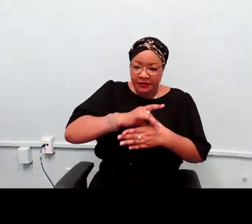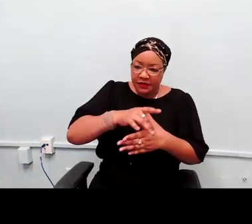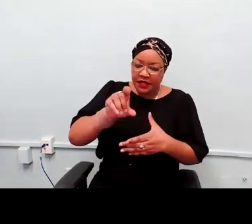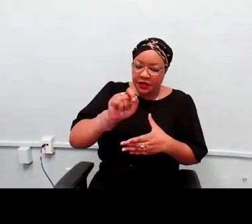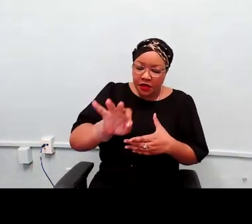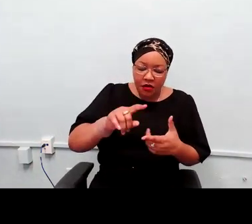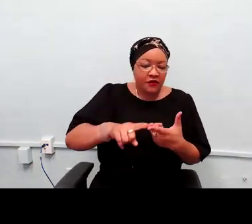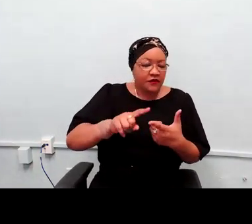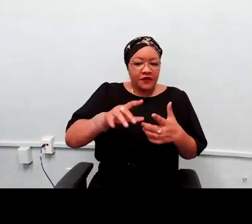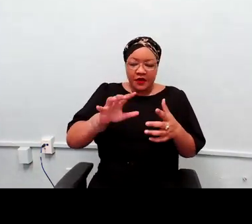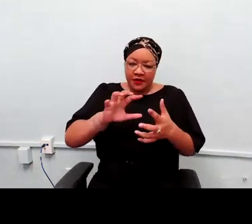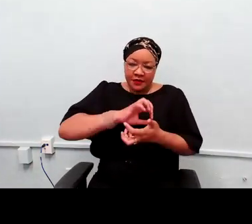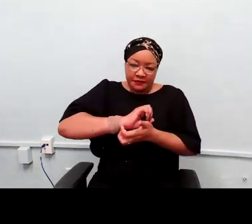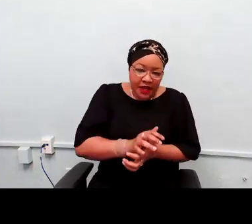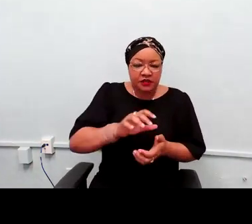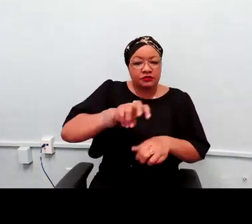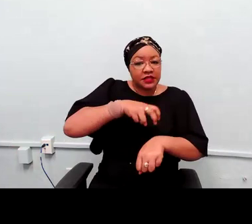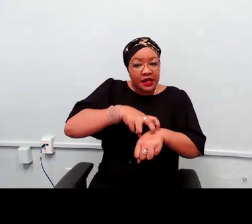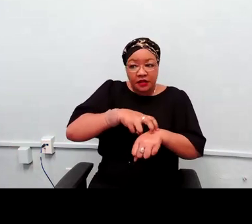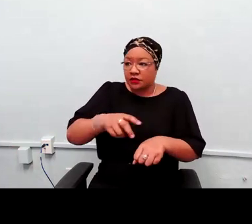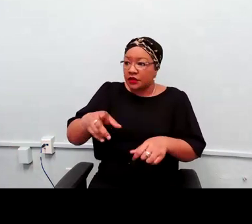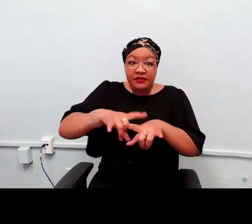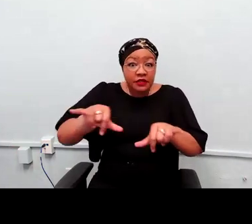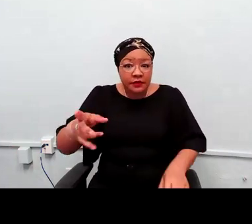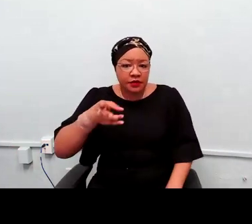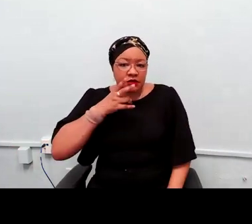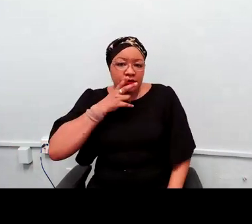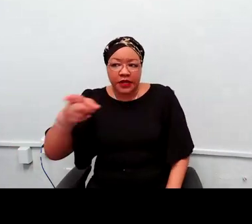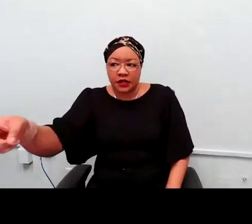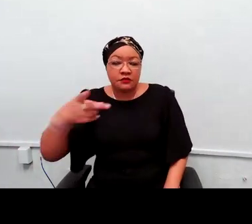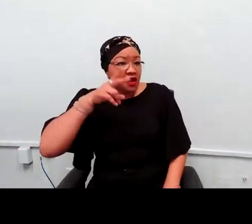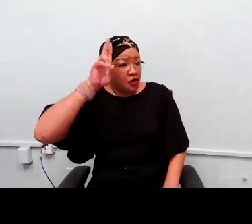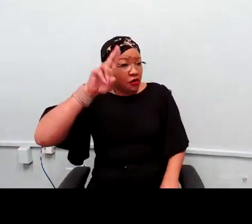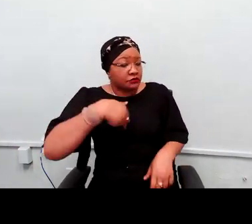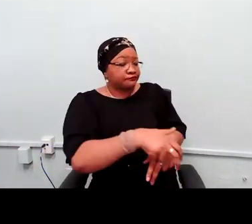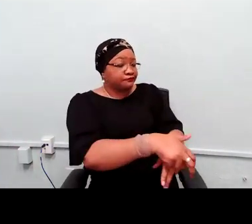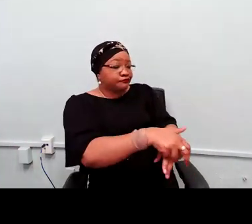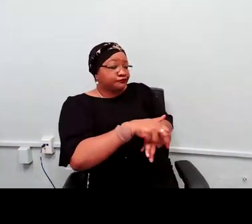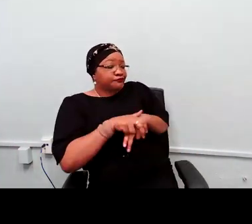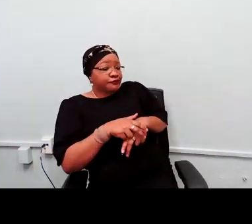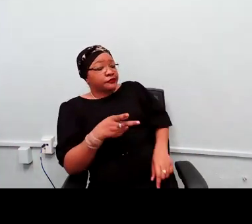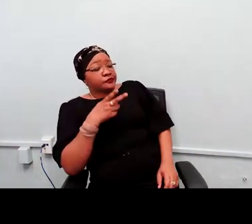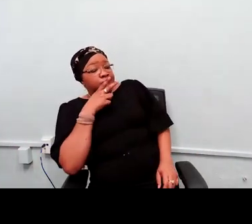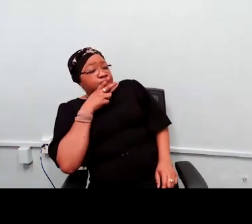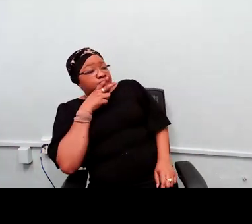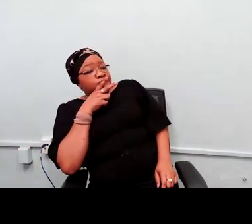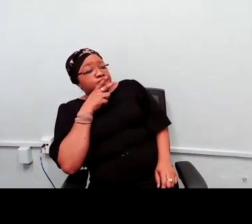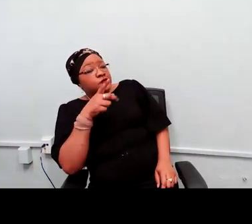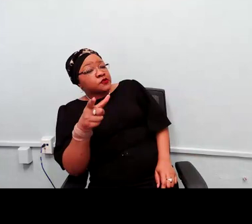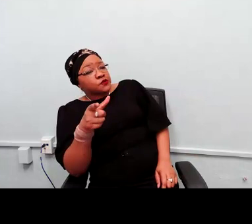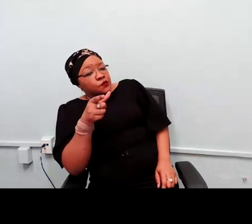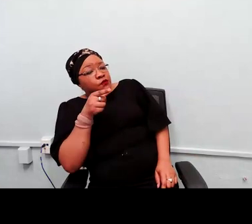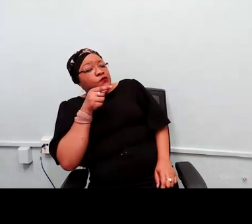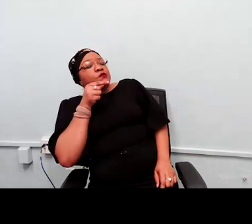bean casserole, smoking. He leans back in his chair, takes a long, slow